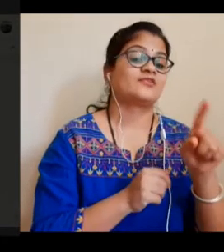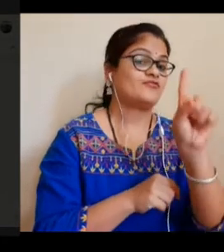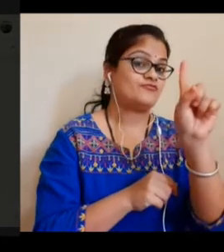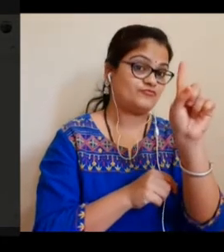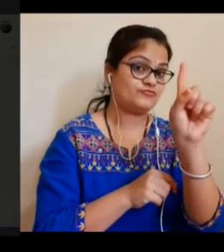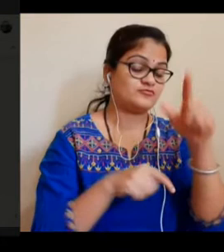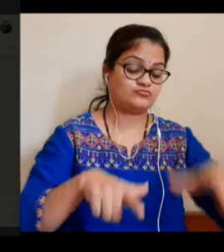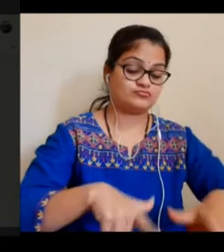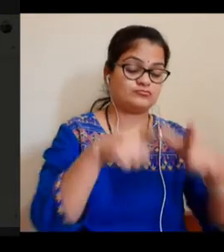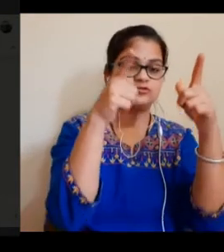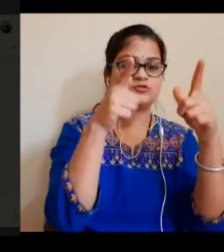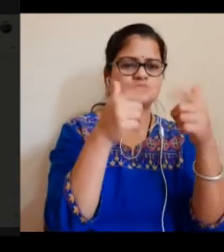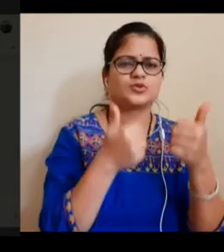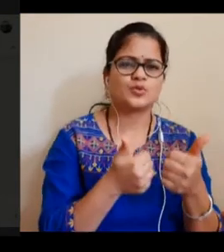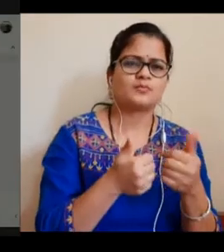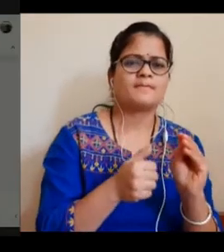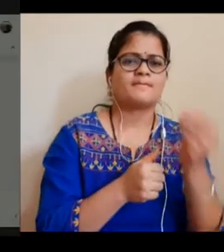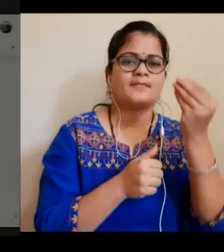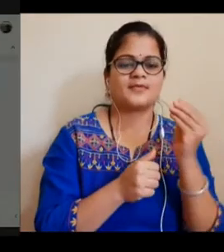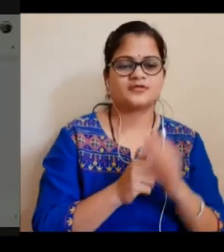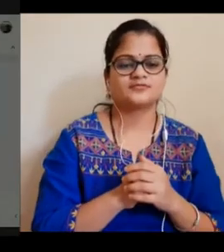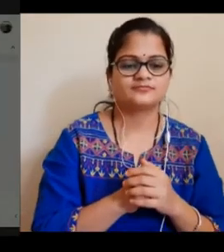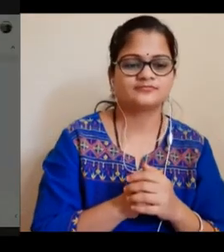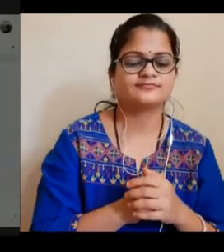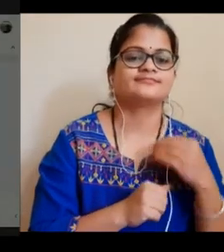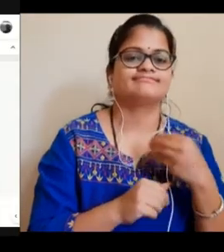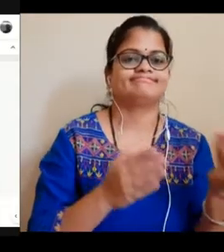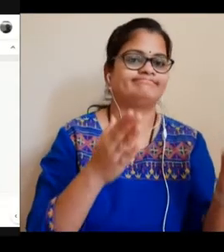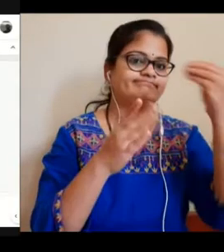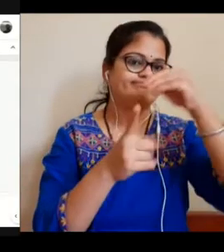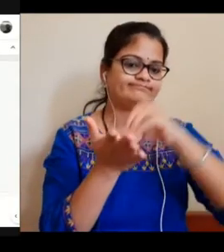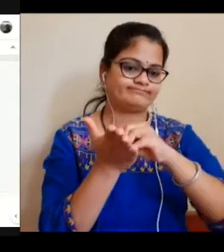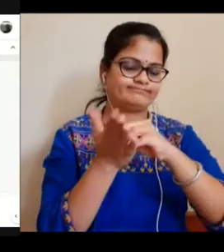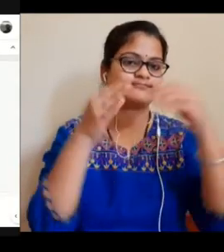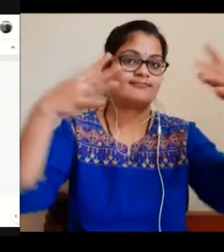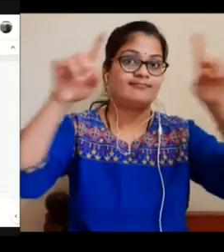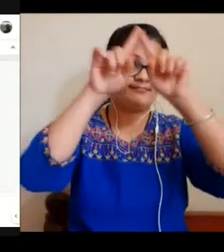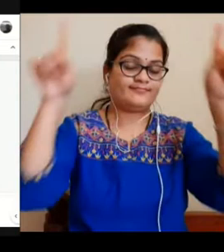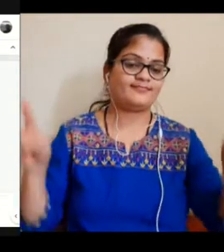Yeah, this first one itself looks quite good. So